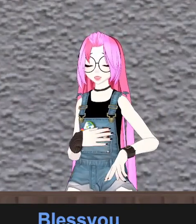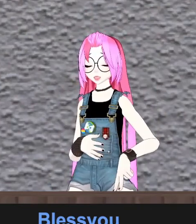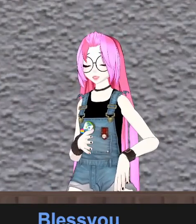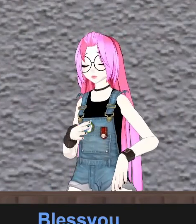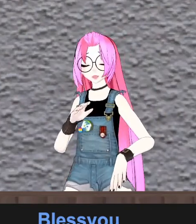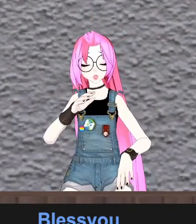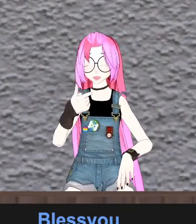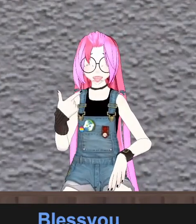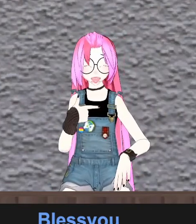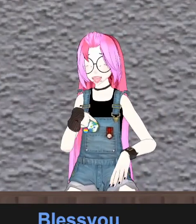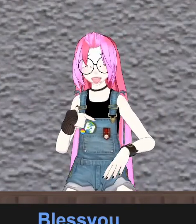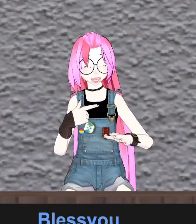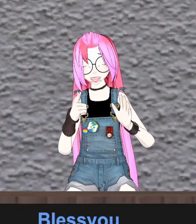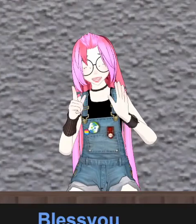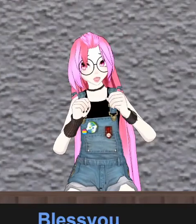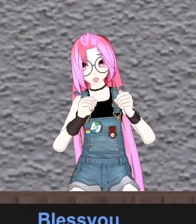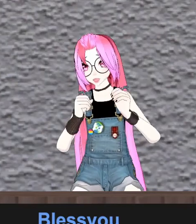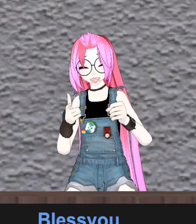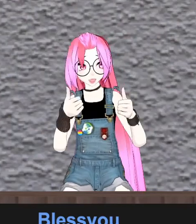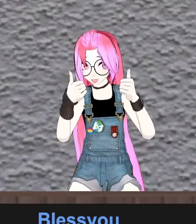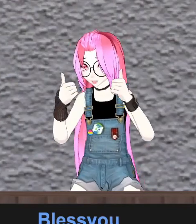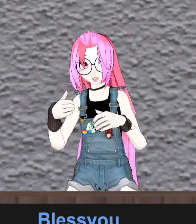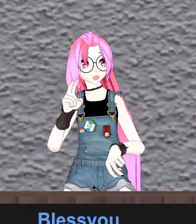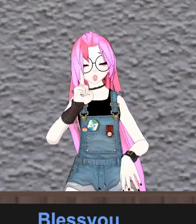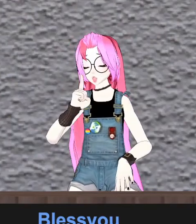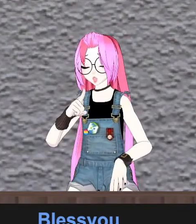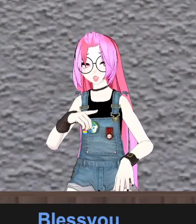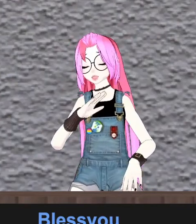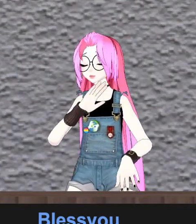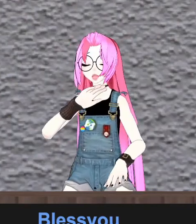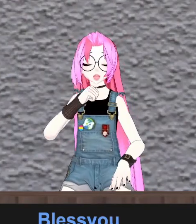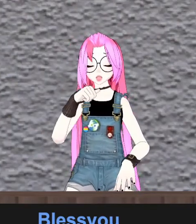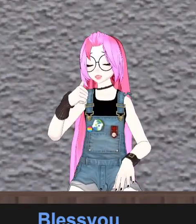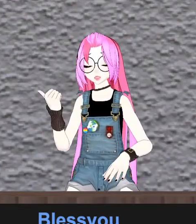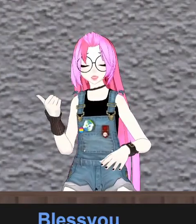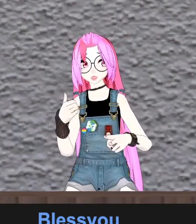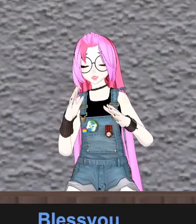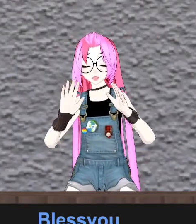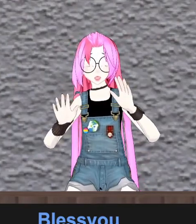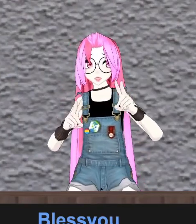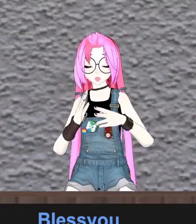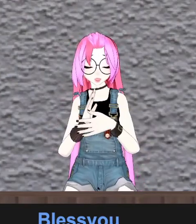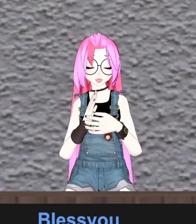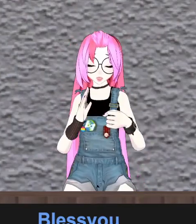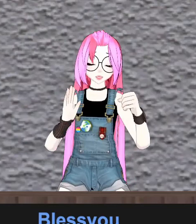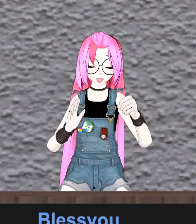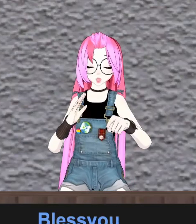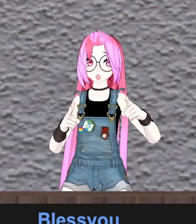appreciated. So like, I'm always down to interpret if you need. A lot of our other more experienced signers,